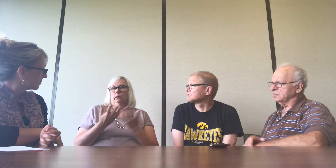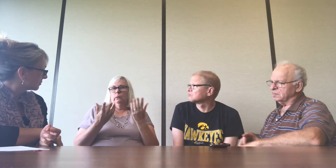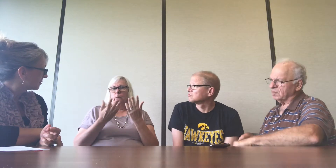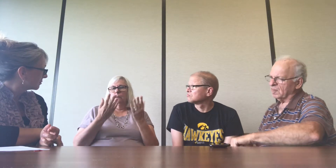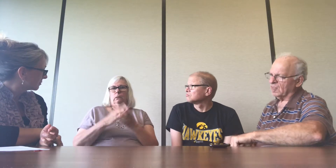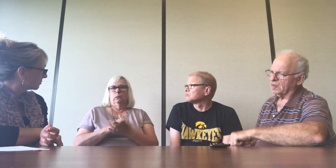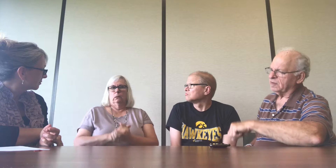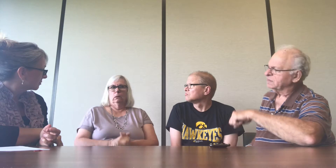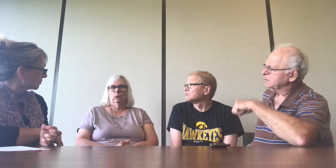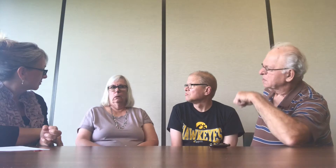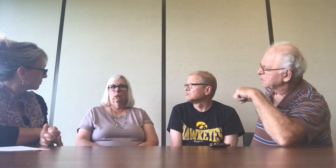CODAs need support too.